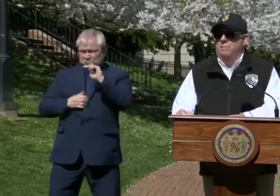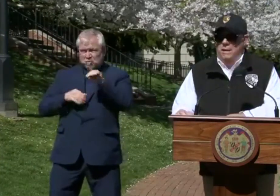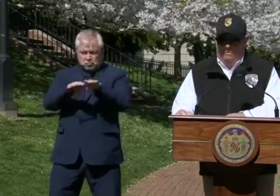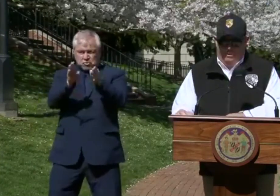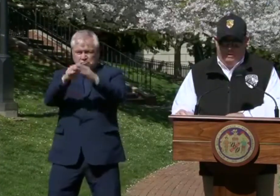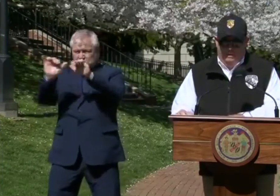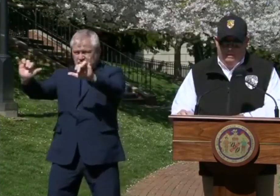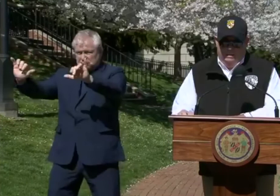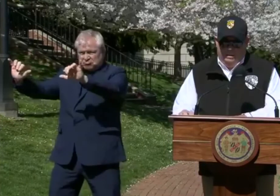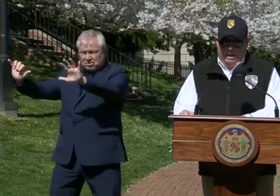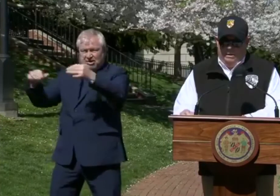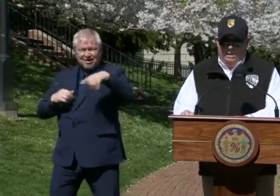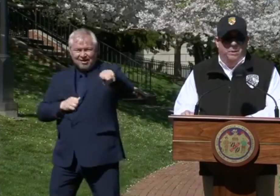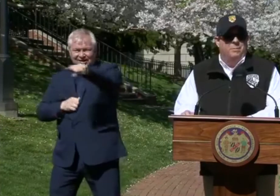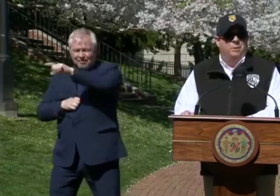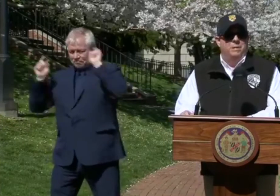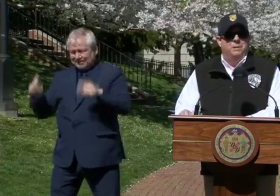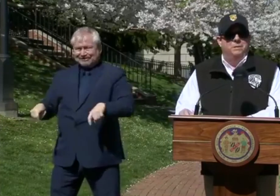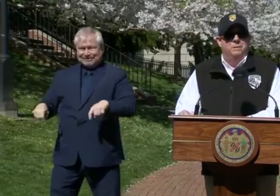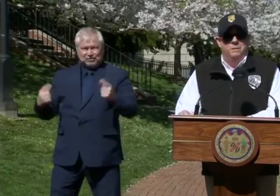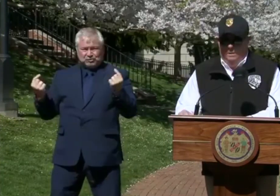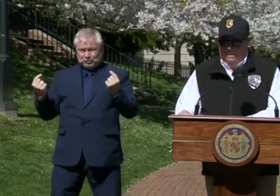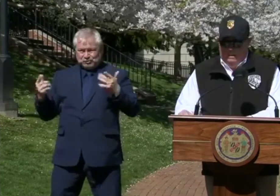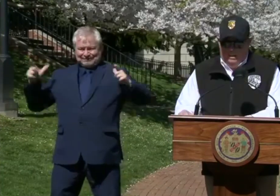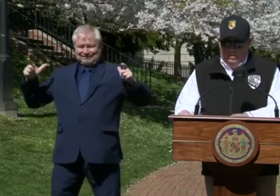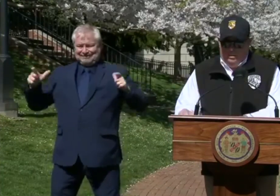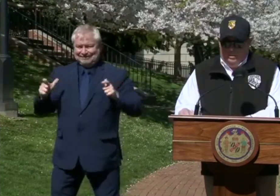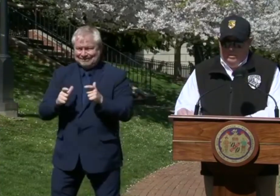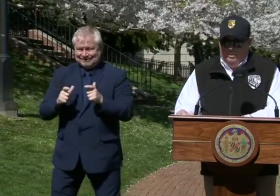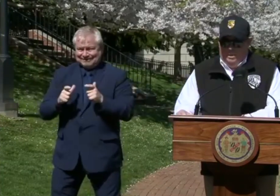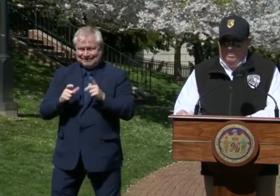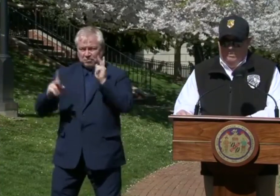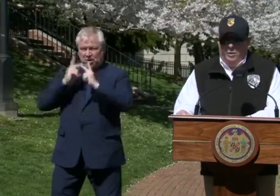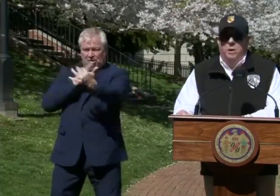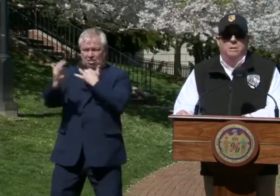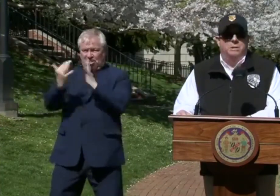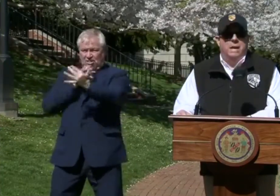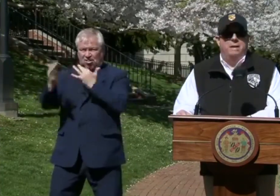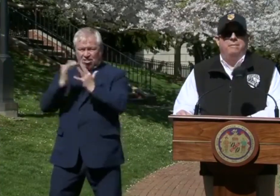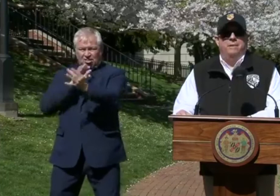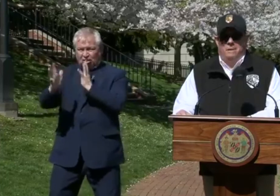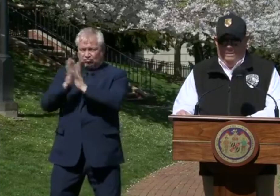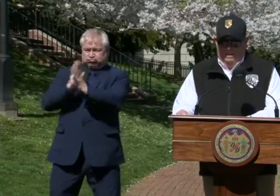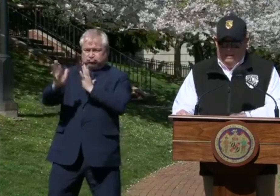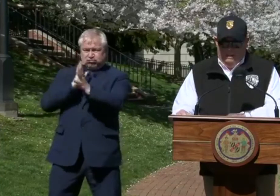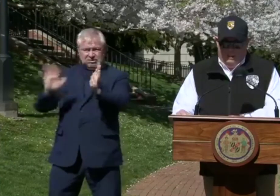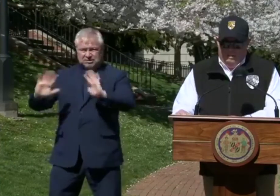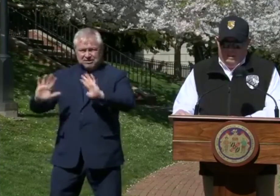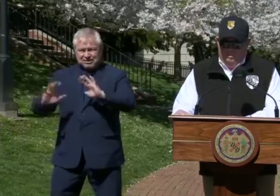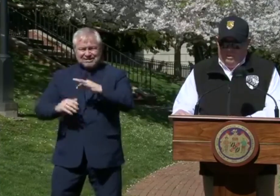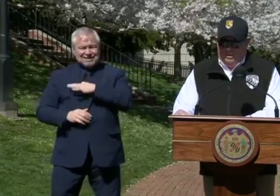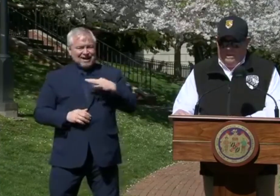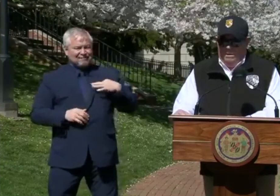make every effort to scale down their operations in order to reduce the number of required staff, to